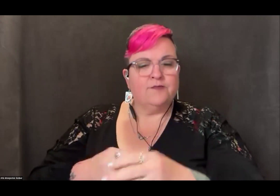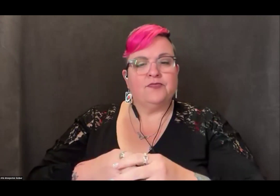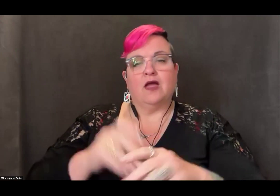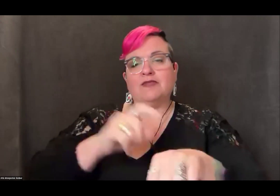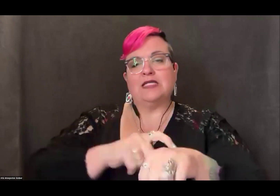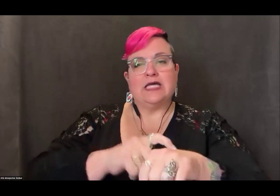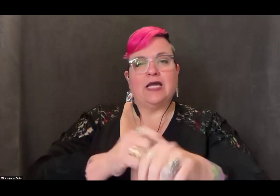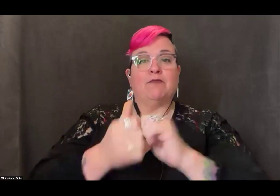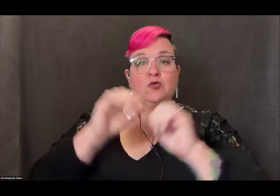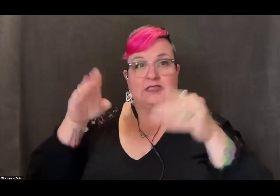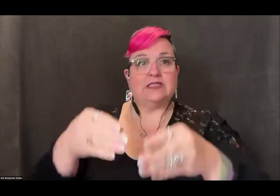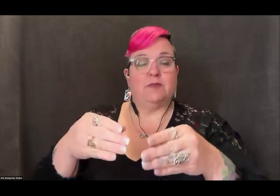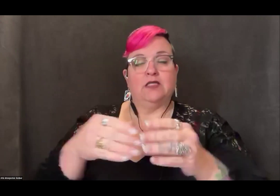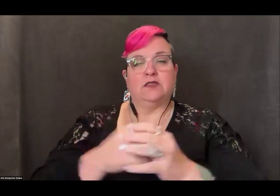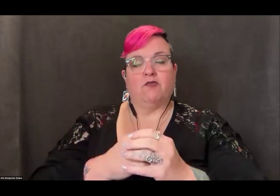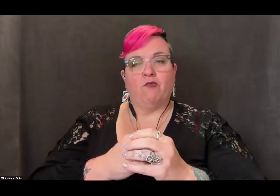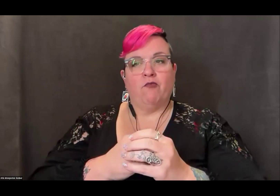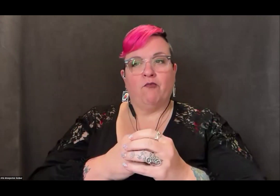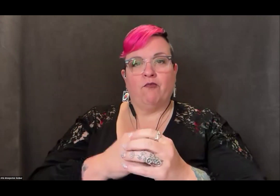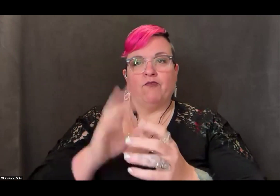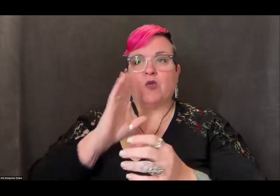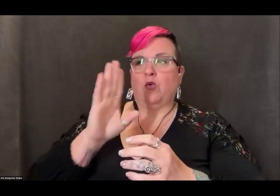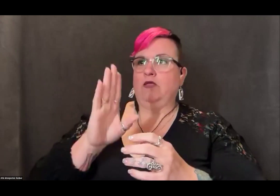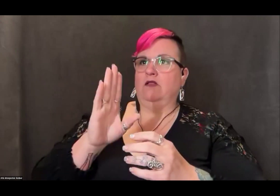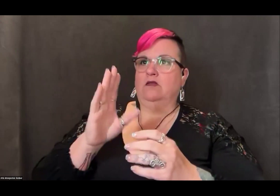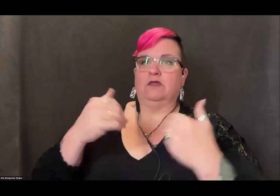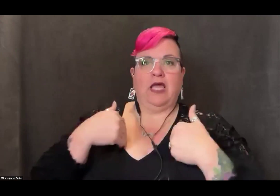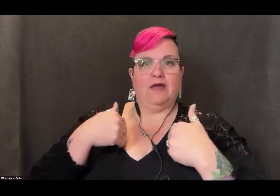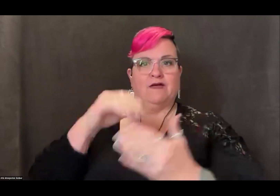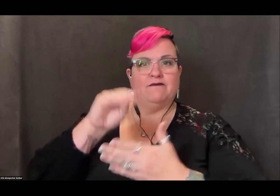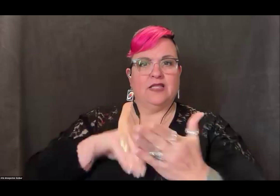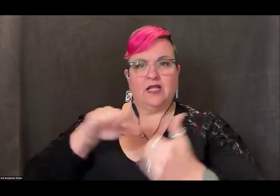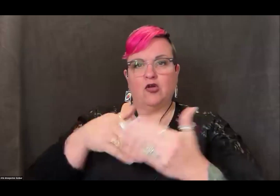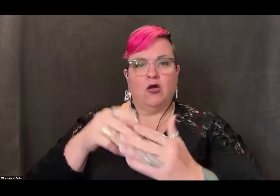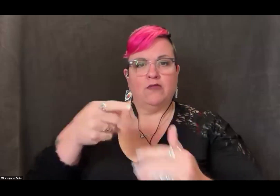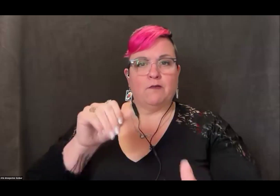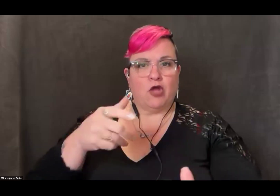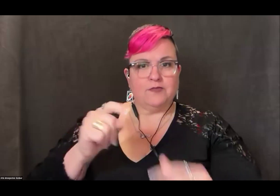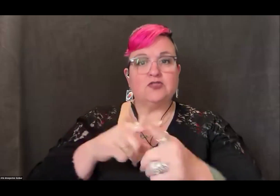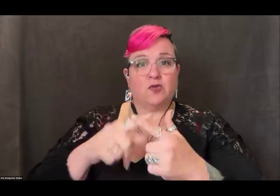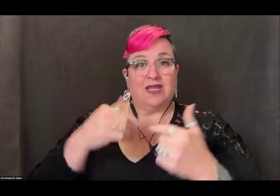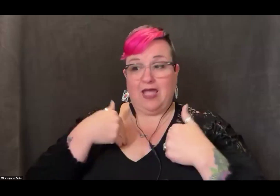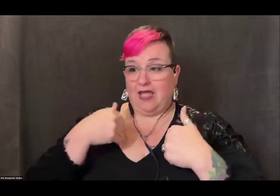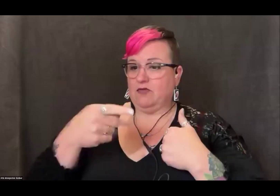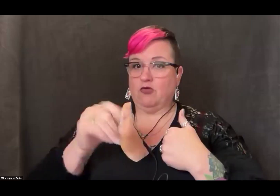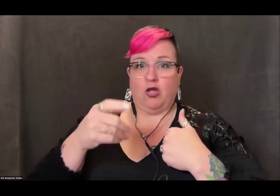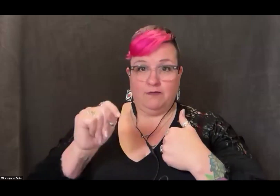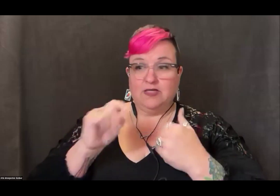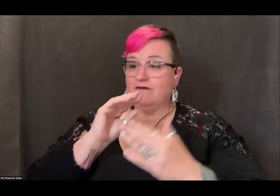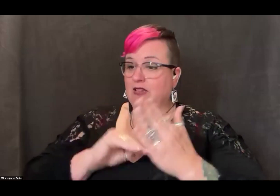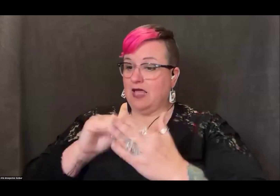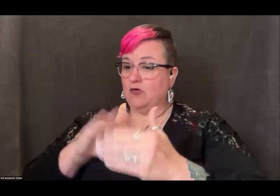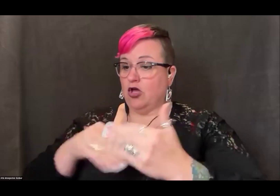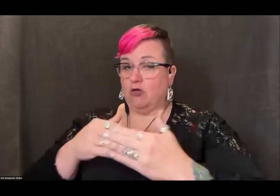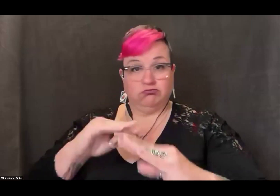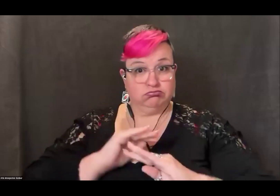time mostly spent will be in filling out the prompt. Then once I have the prompt filled out to